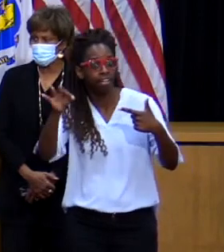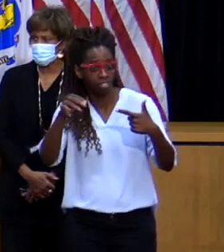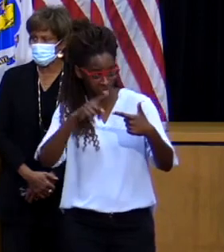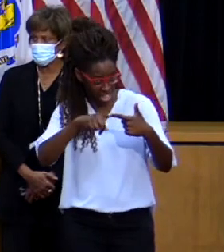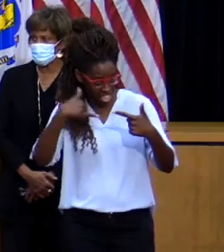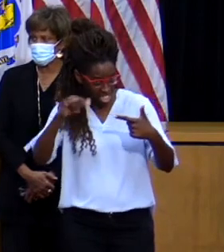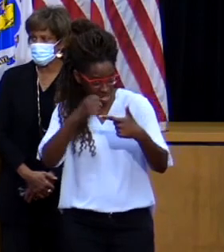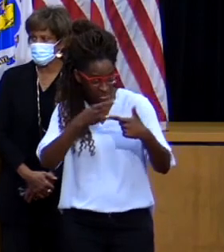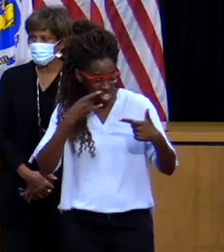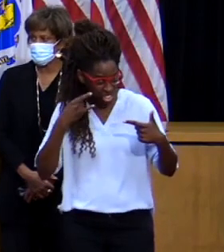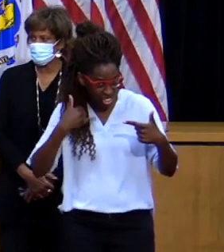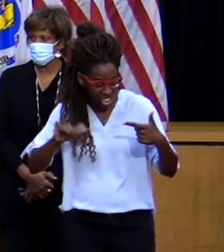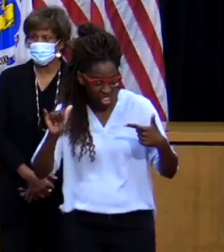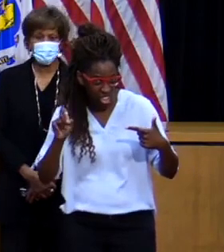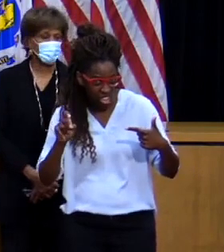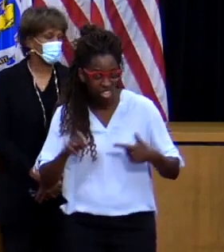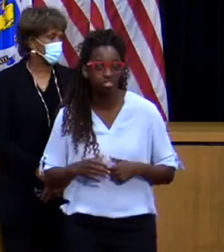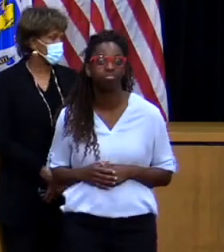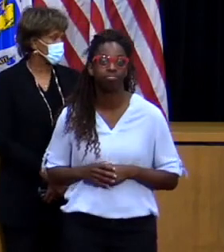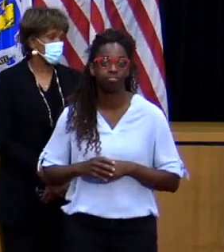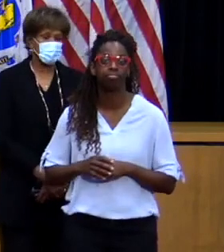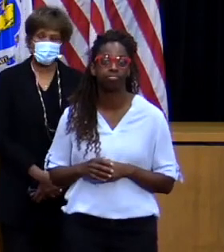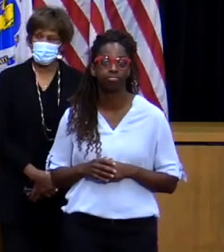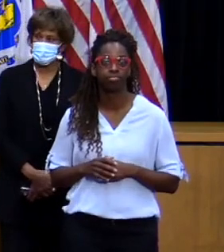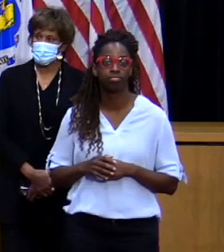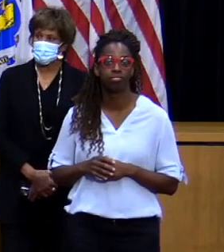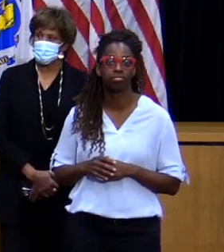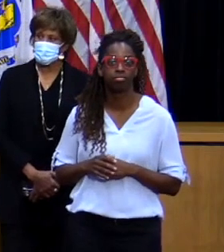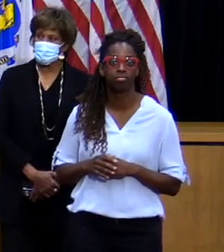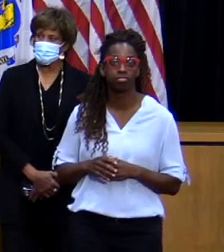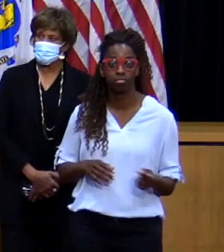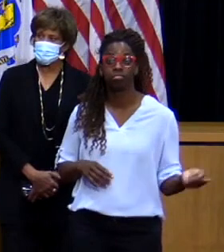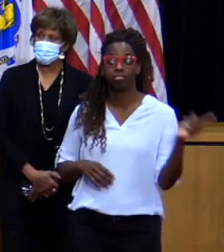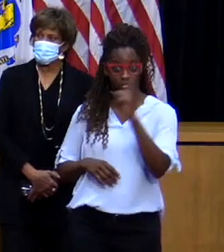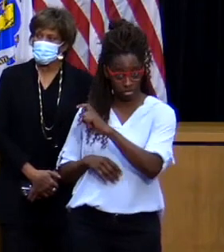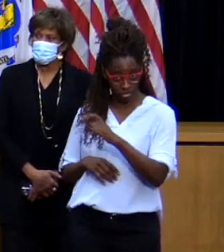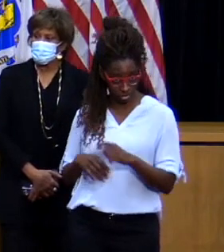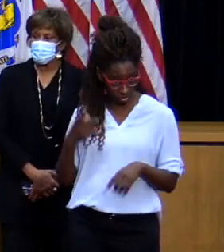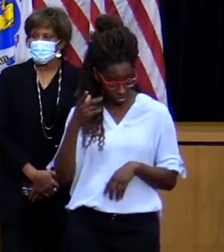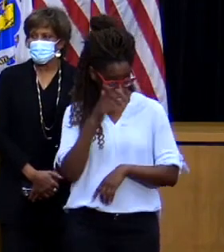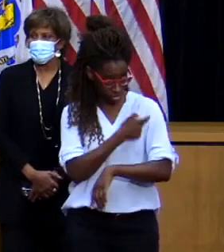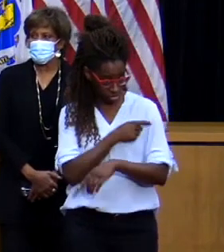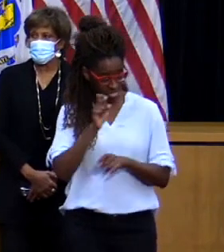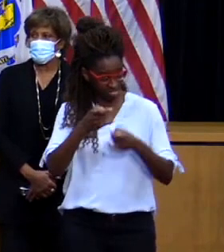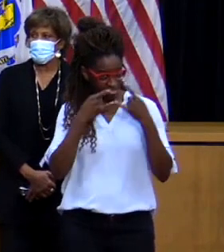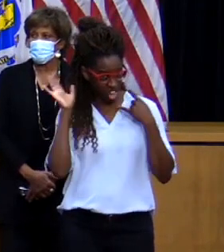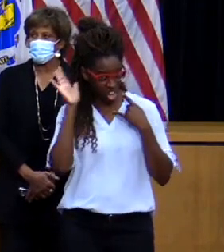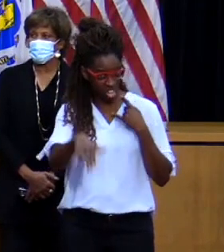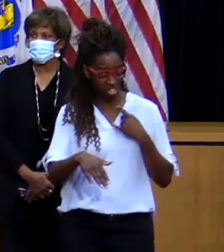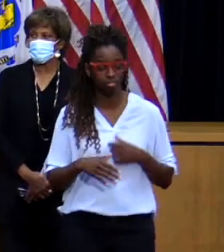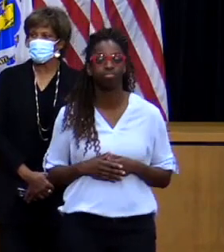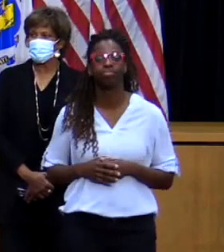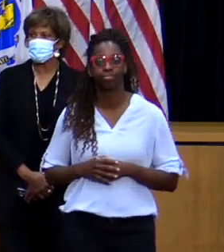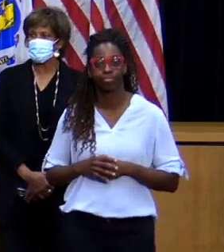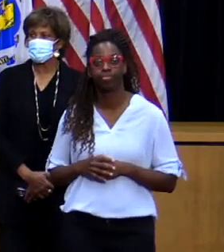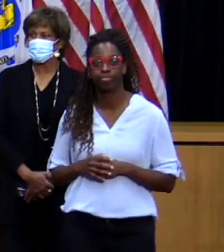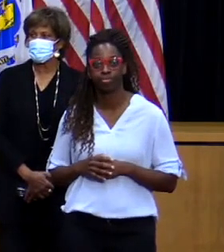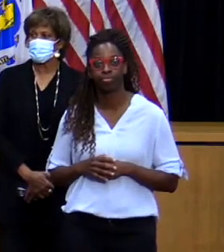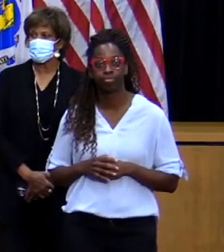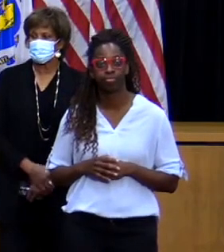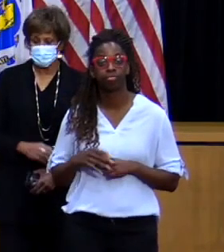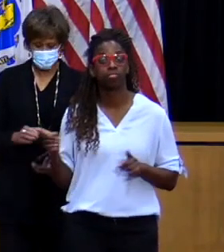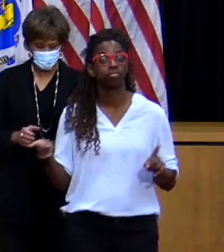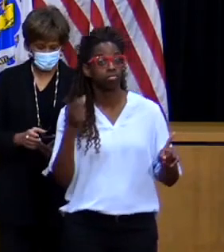they good to go? So what we know about vaccines is that they dramatically lower your risk of needing hospitalization or dying.